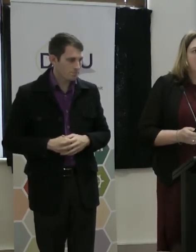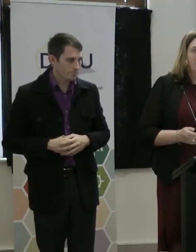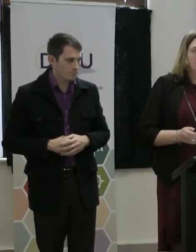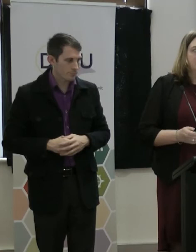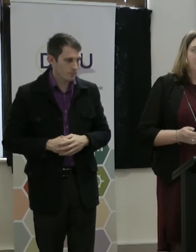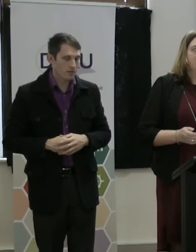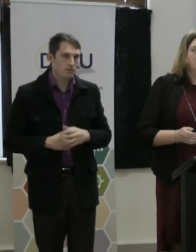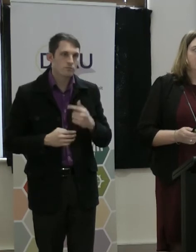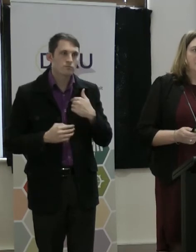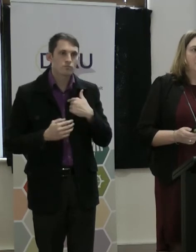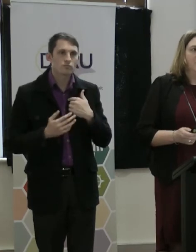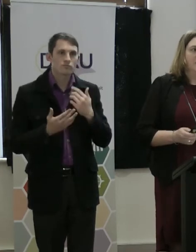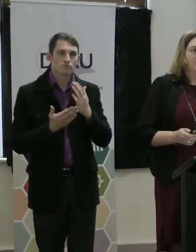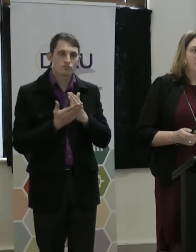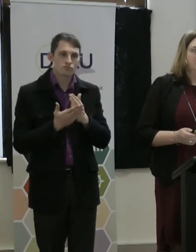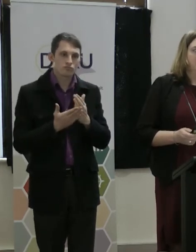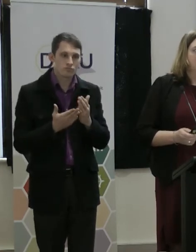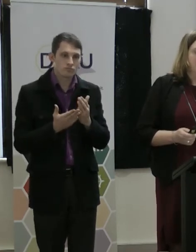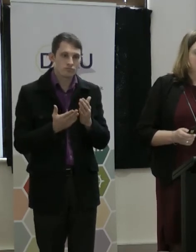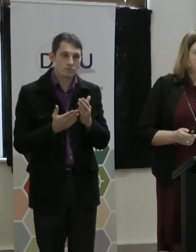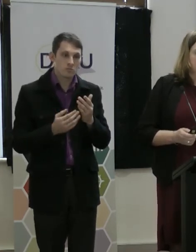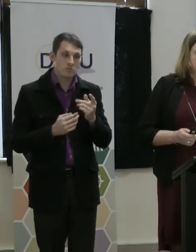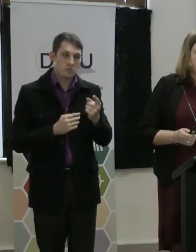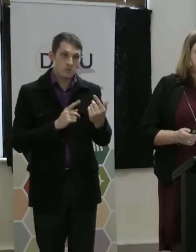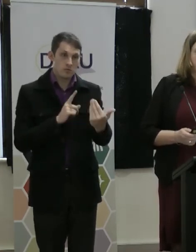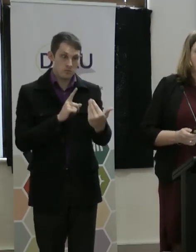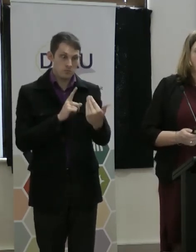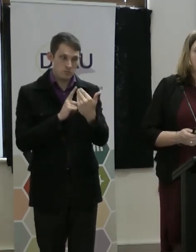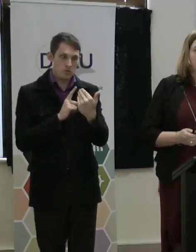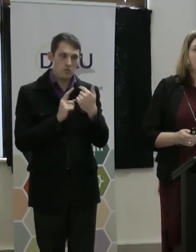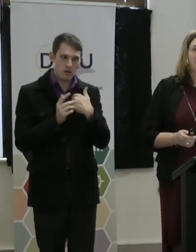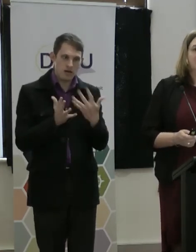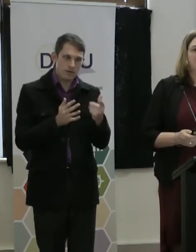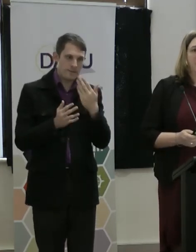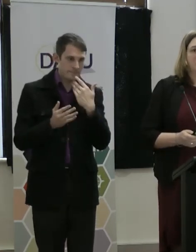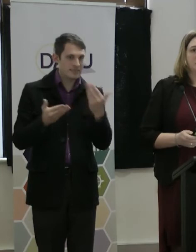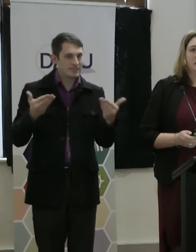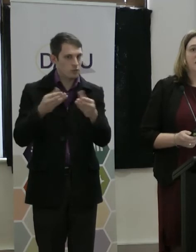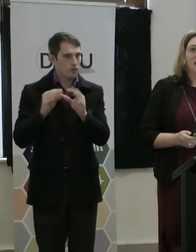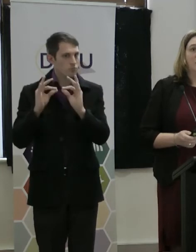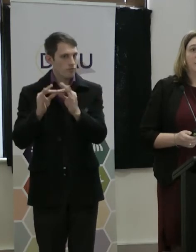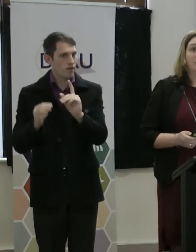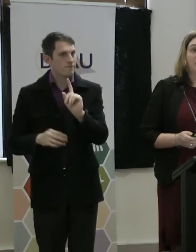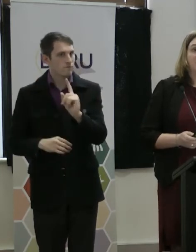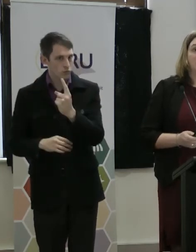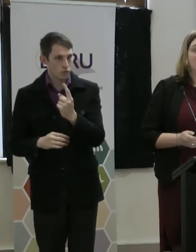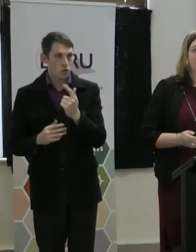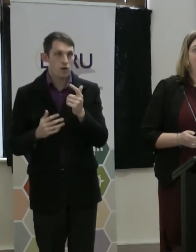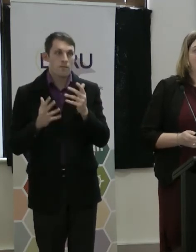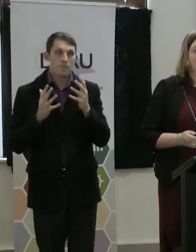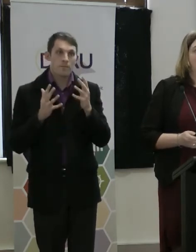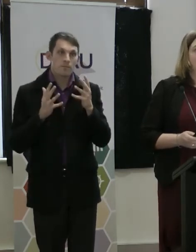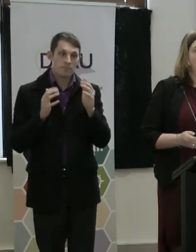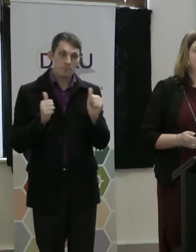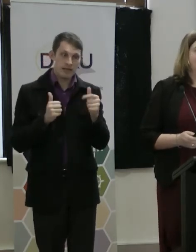We do encourage people to talk to their provider first before coming to us. A lot of the complaints that we are receiving are where people have already done